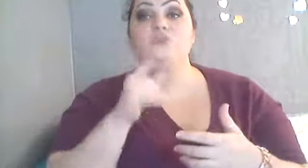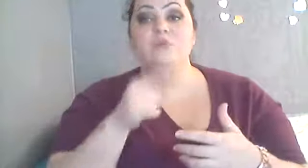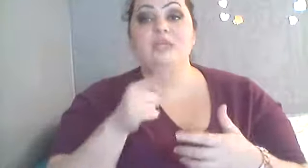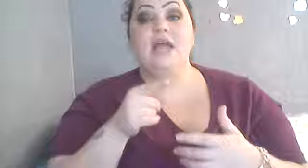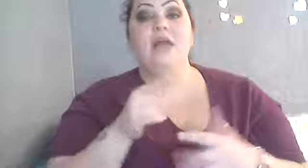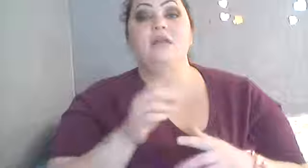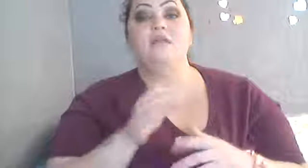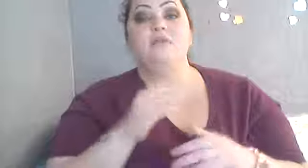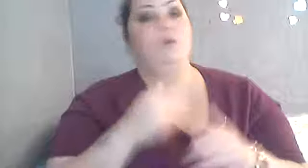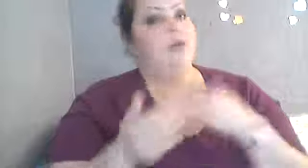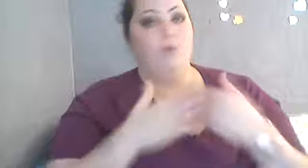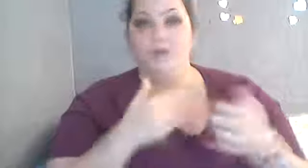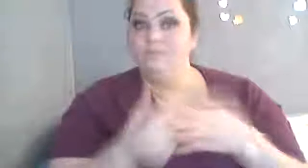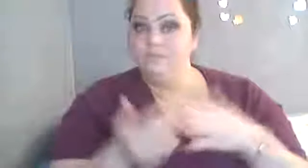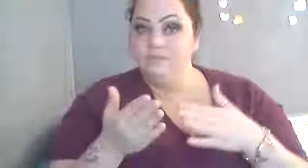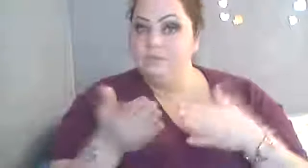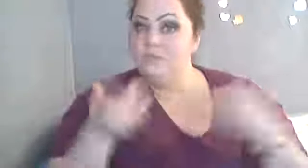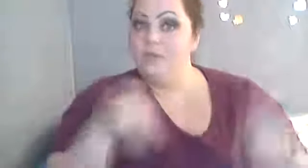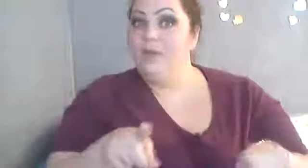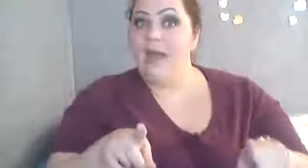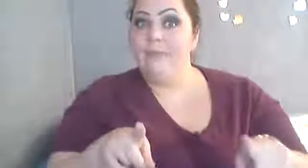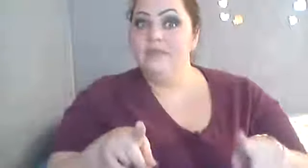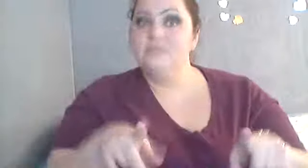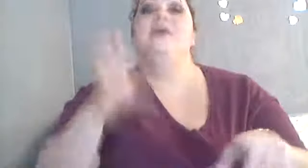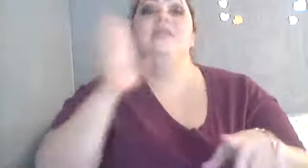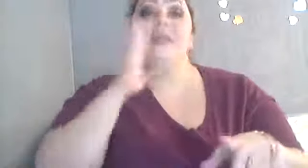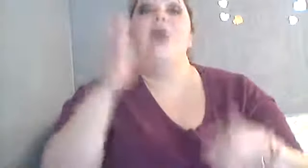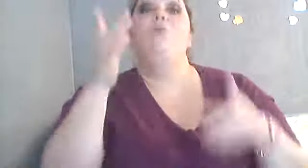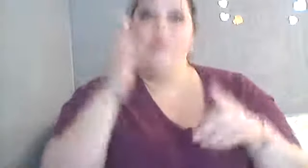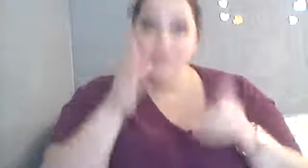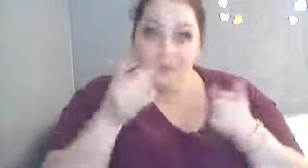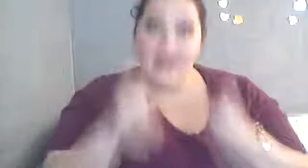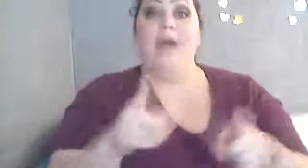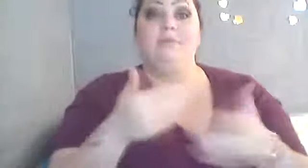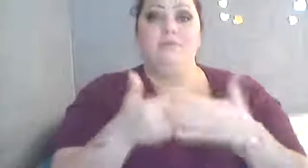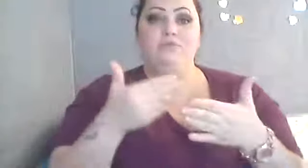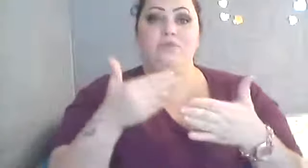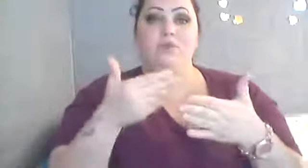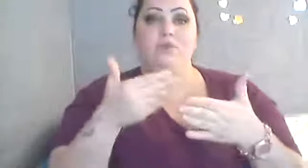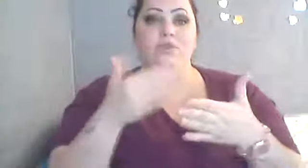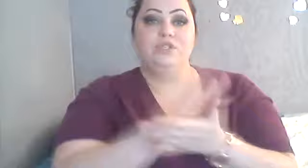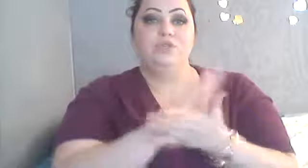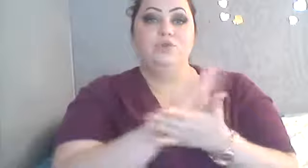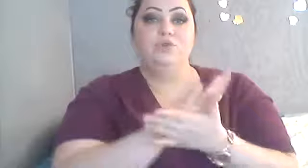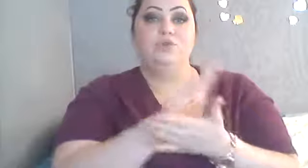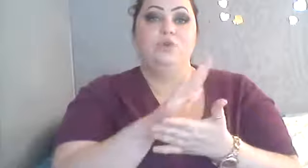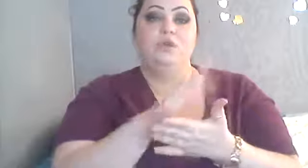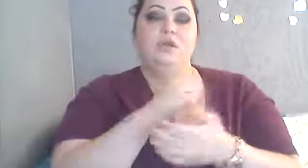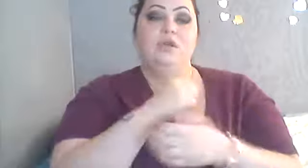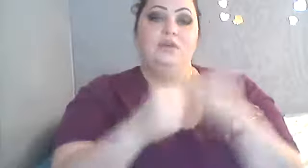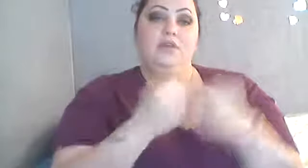doing that no matter what. Doesn't matter what happens, that will happen before the school year